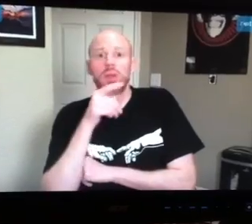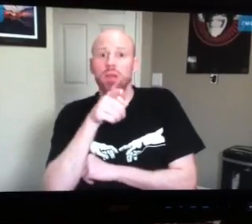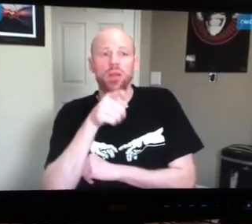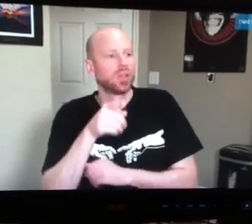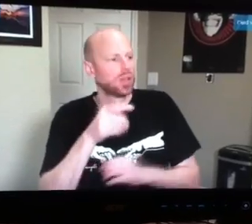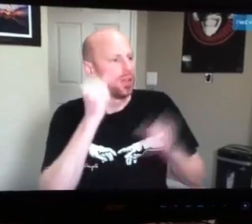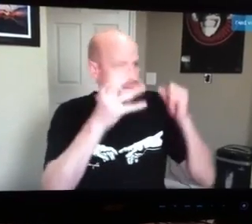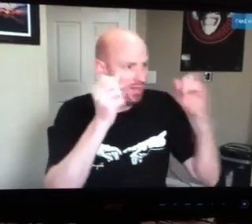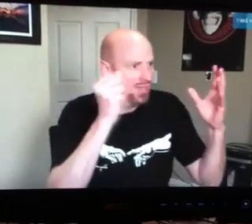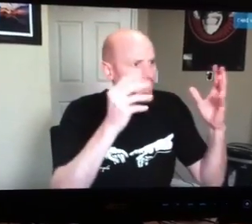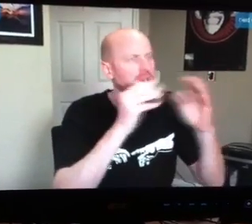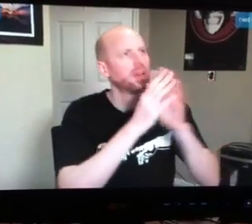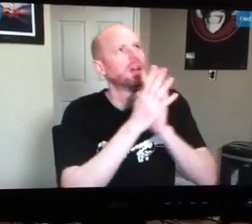person's done speaking.